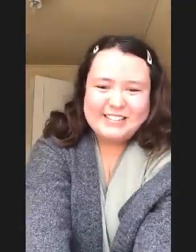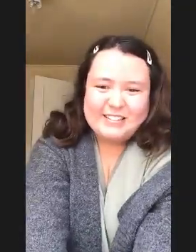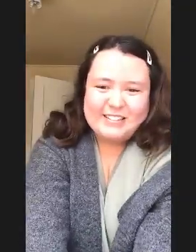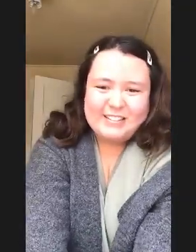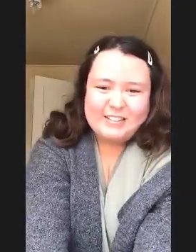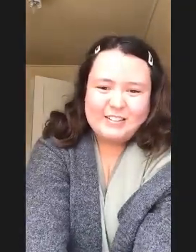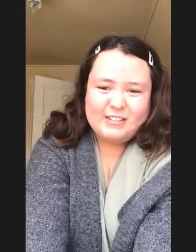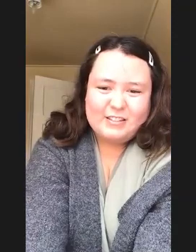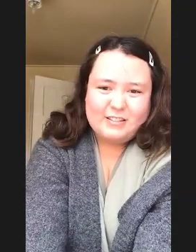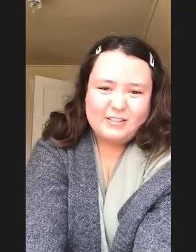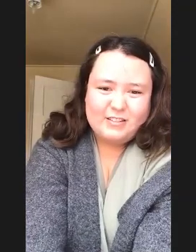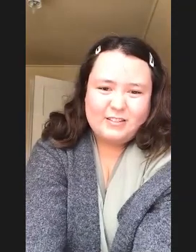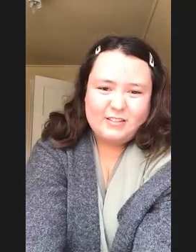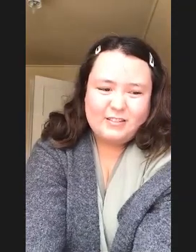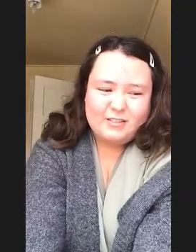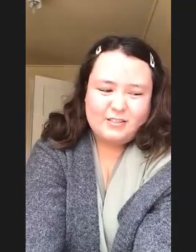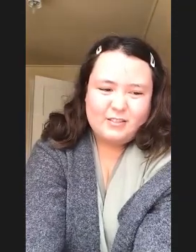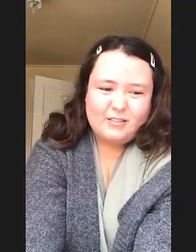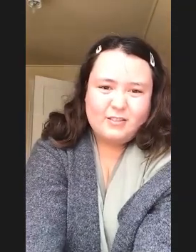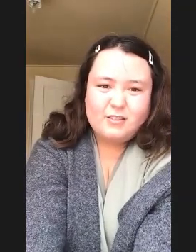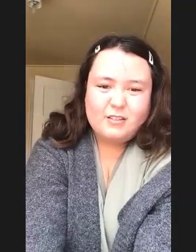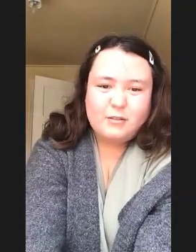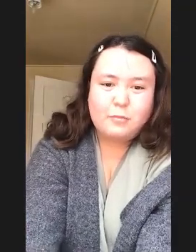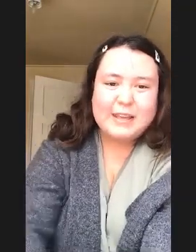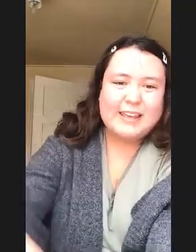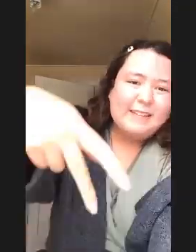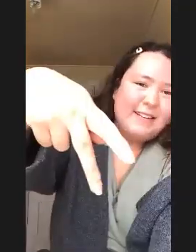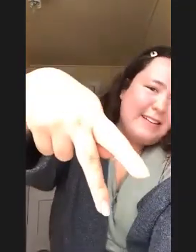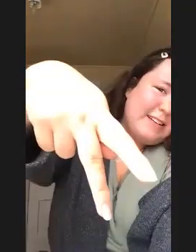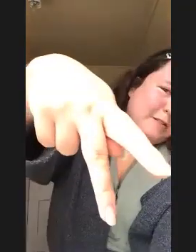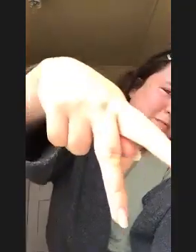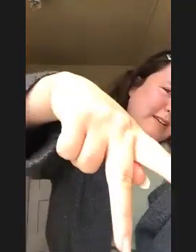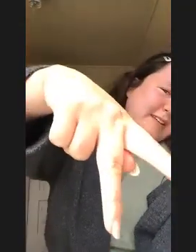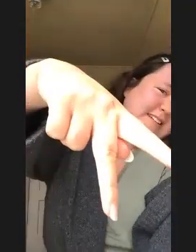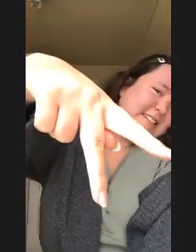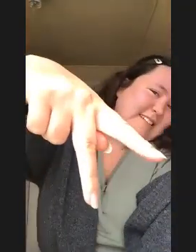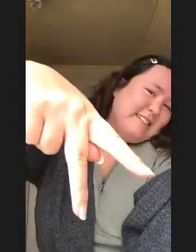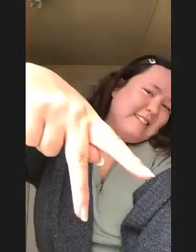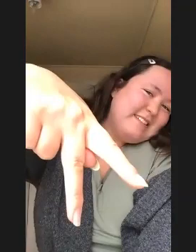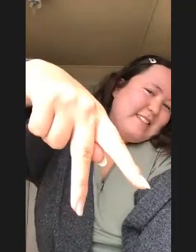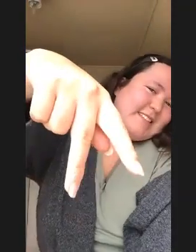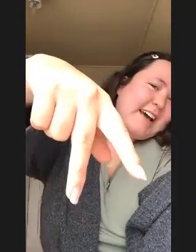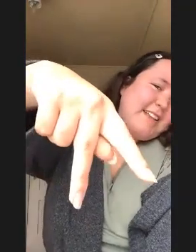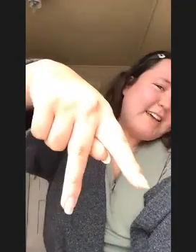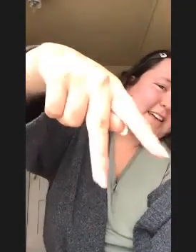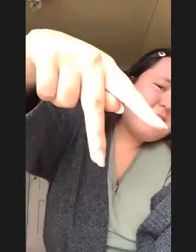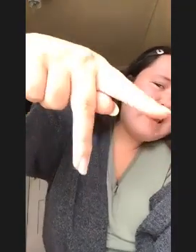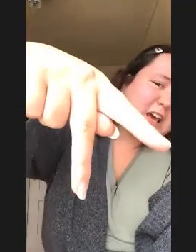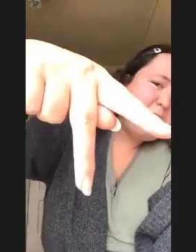Like P. yeah. P. P. P. It's kind of like K, but